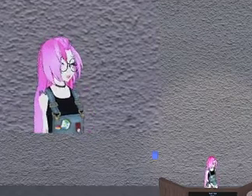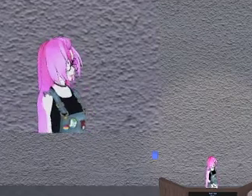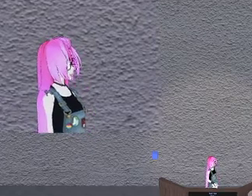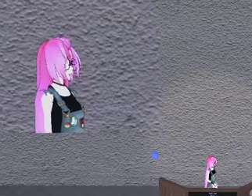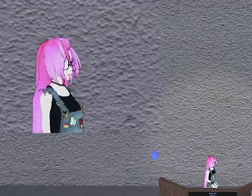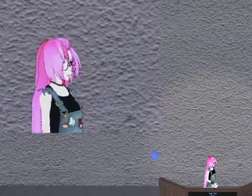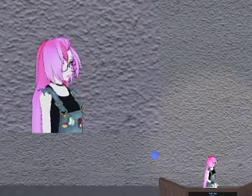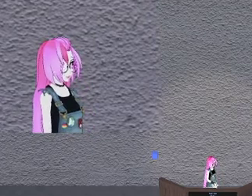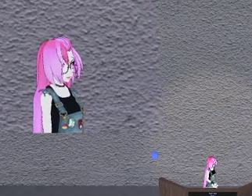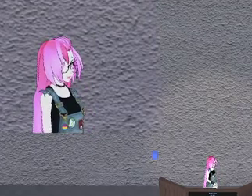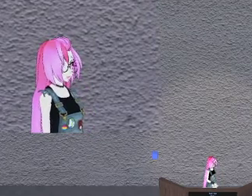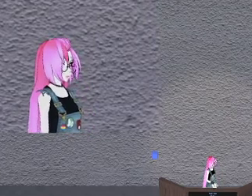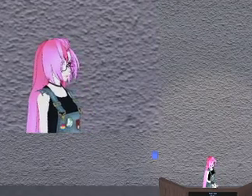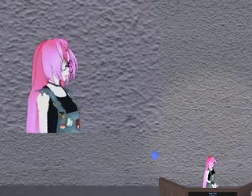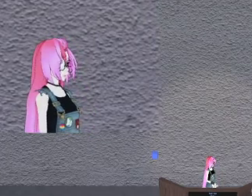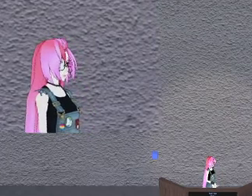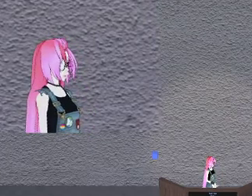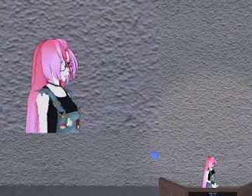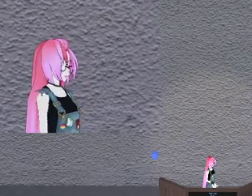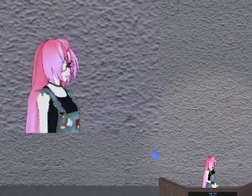shot. What's that?